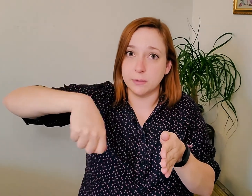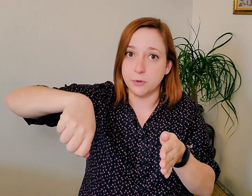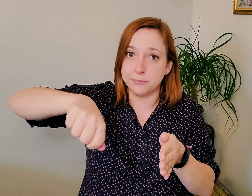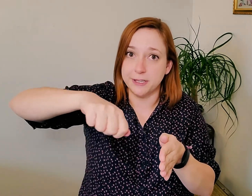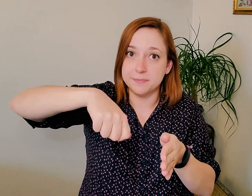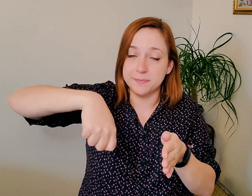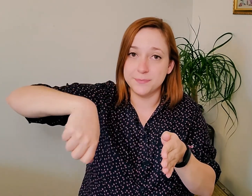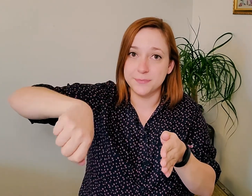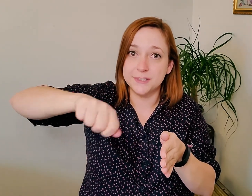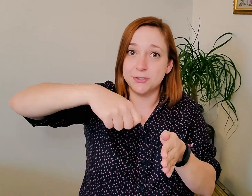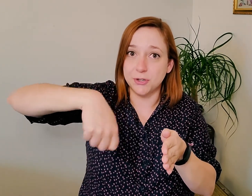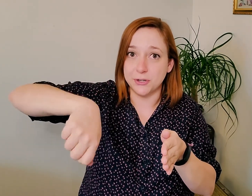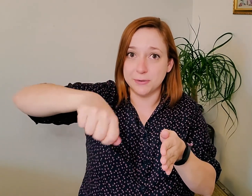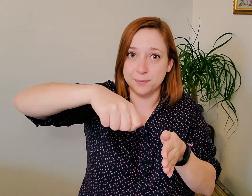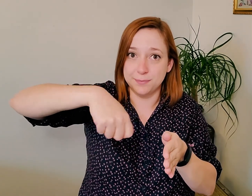movement. Stir.